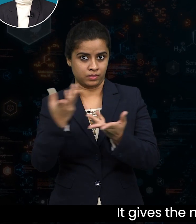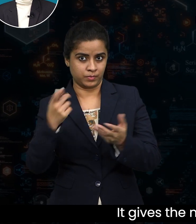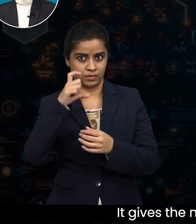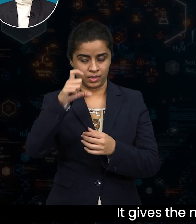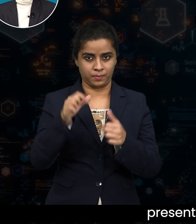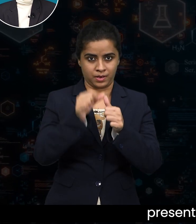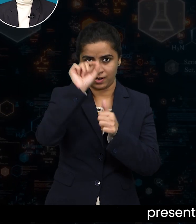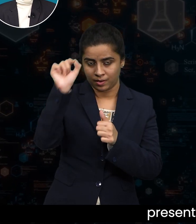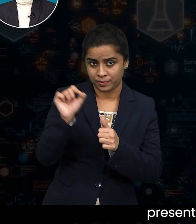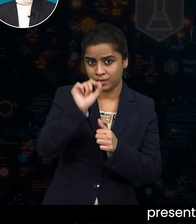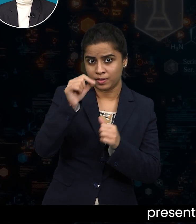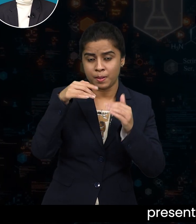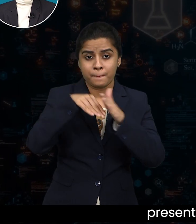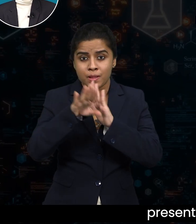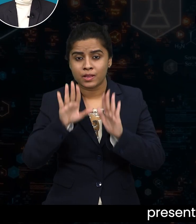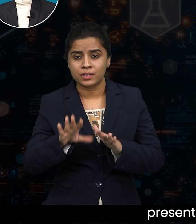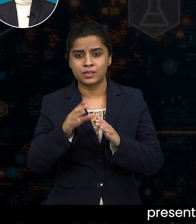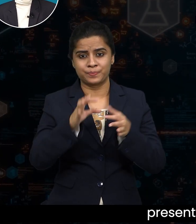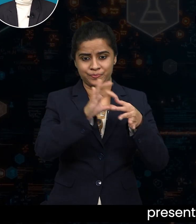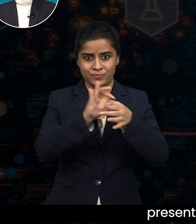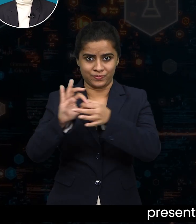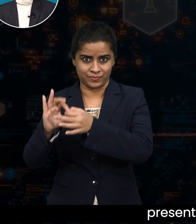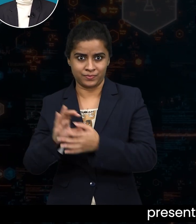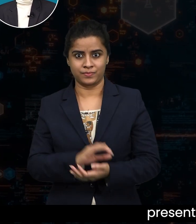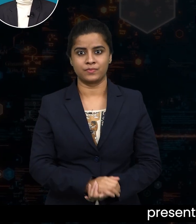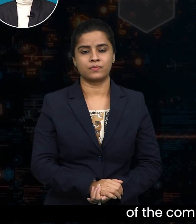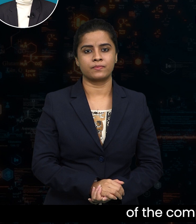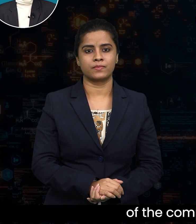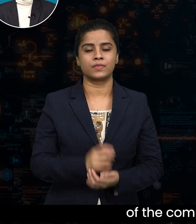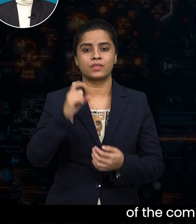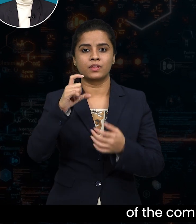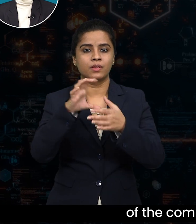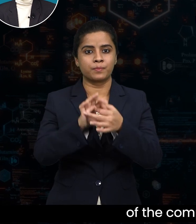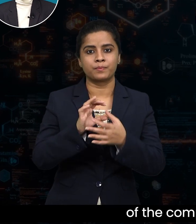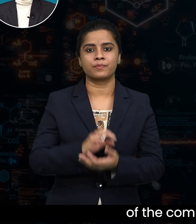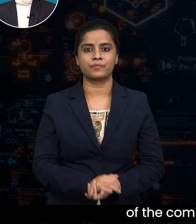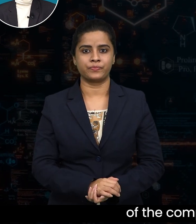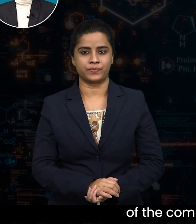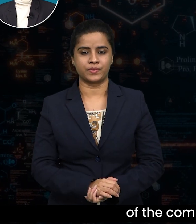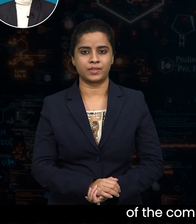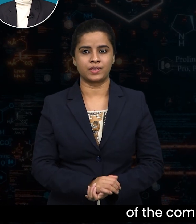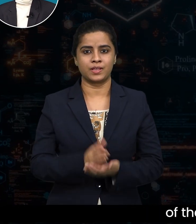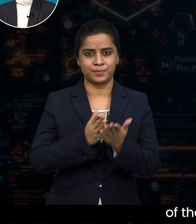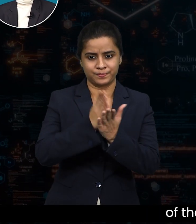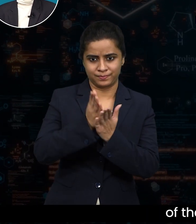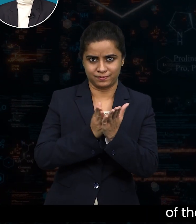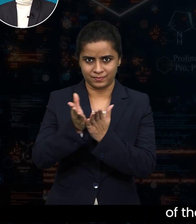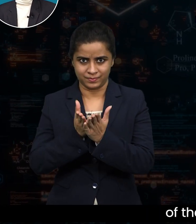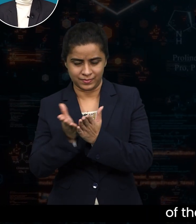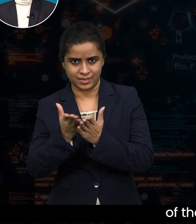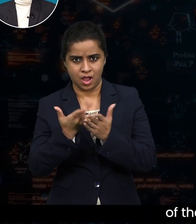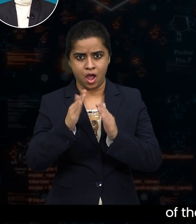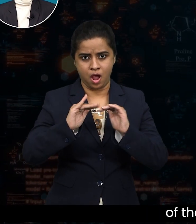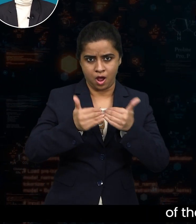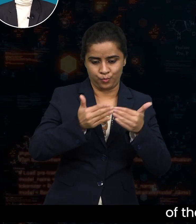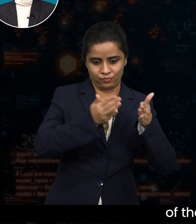carbon atoms present in the parent chain of the compound and the pattern of their